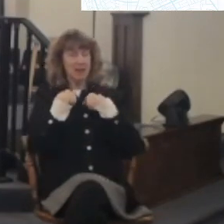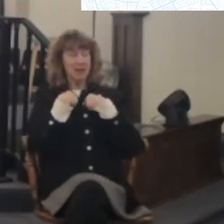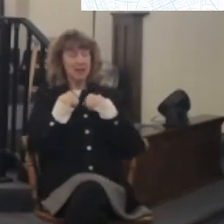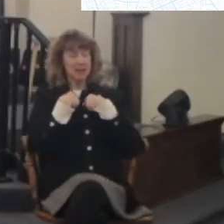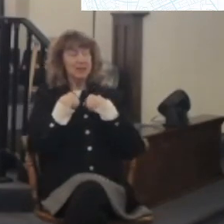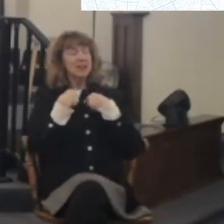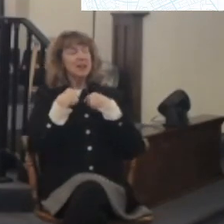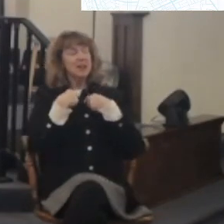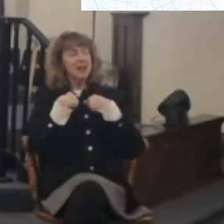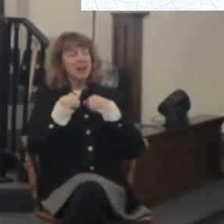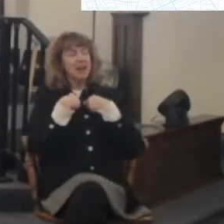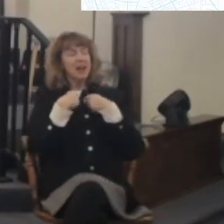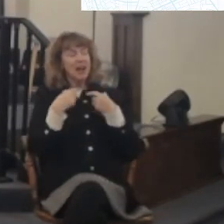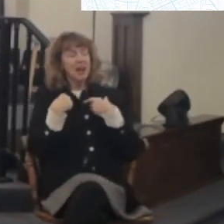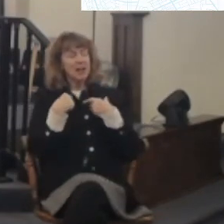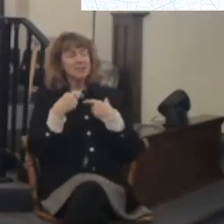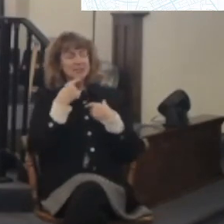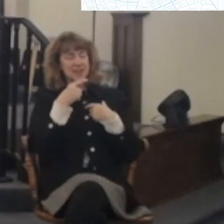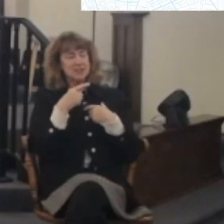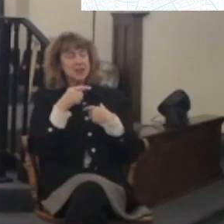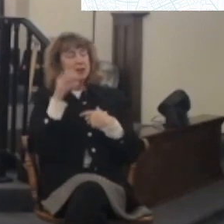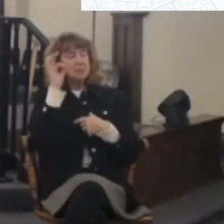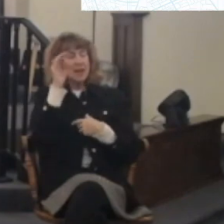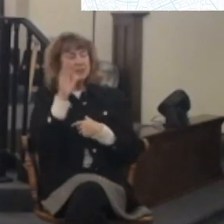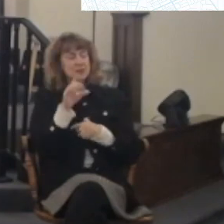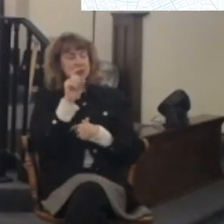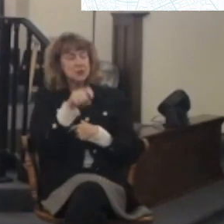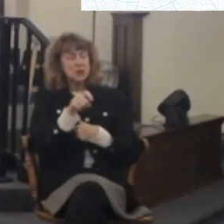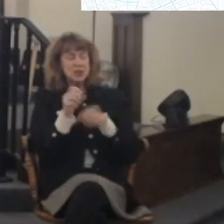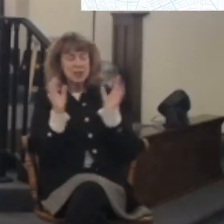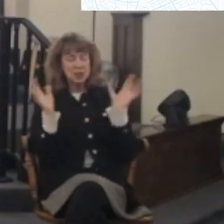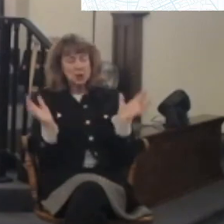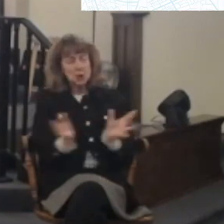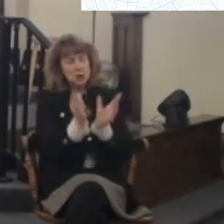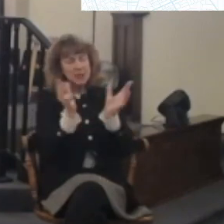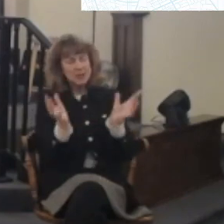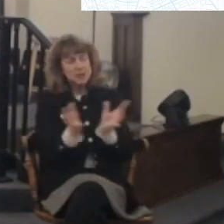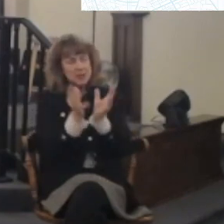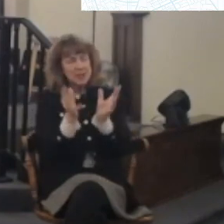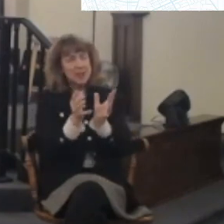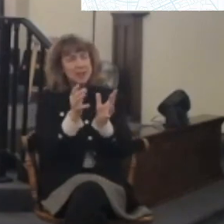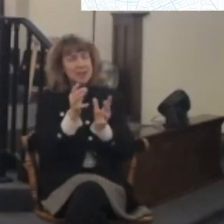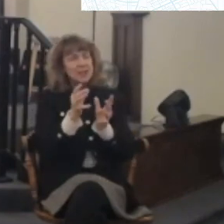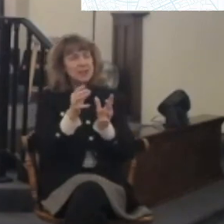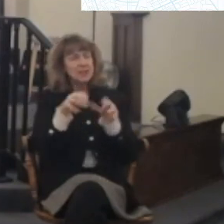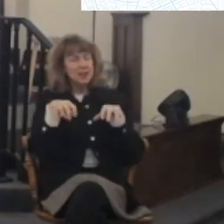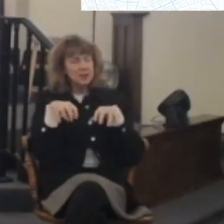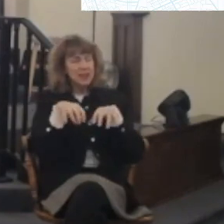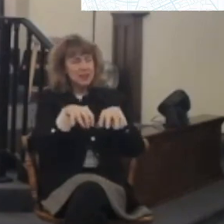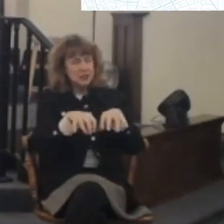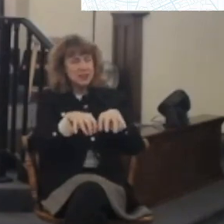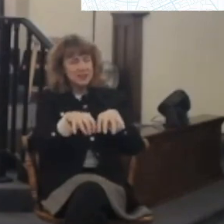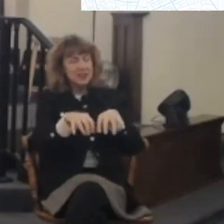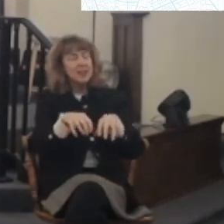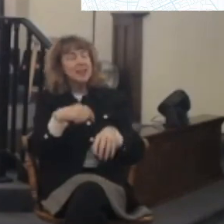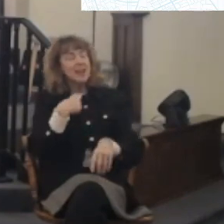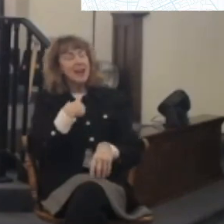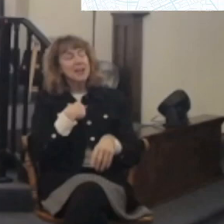I exhort. It says pastors should exhort their congregations. I exhort you